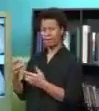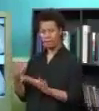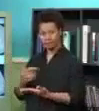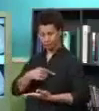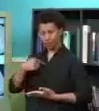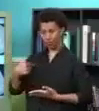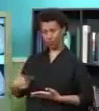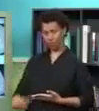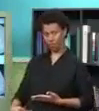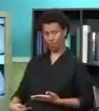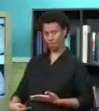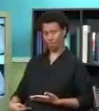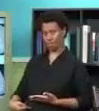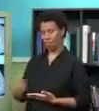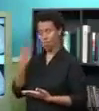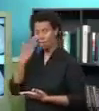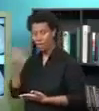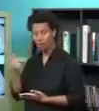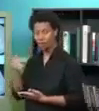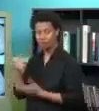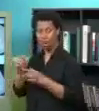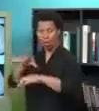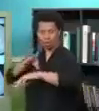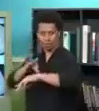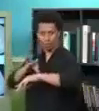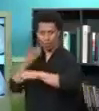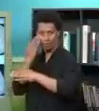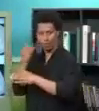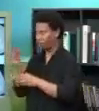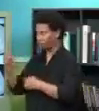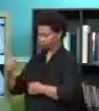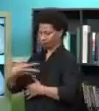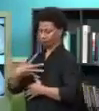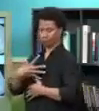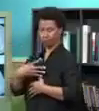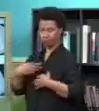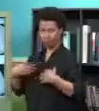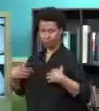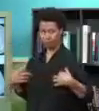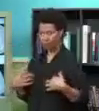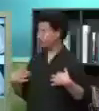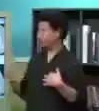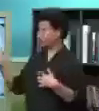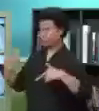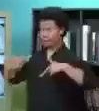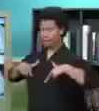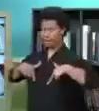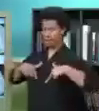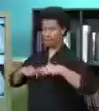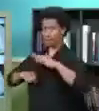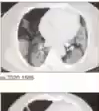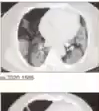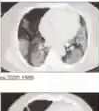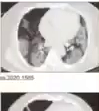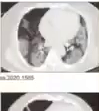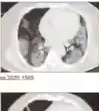of the symptoms of COVID-19. Now, if you can appreciate, there's some areas of the lung, just the top three